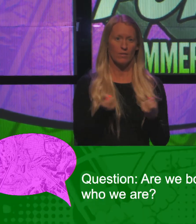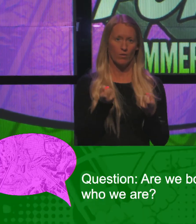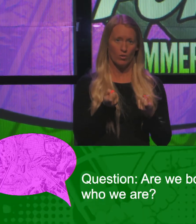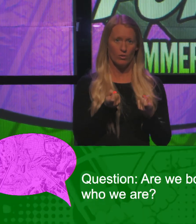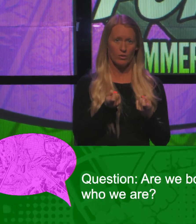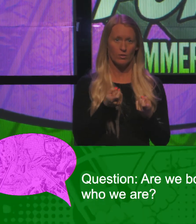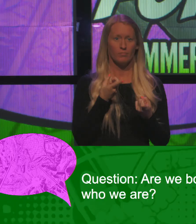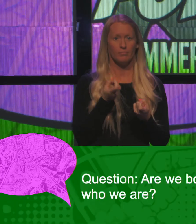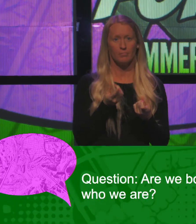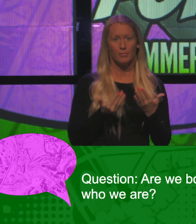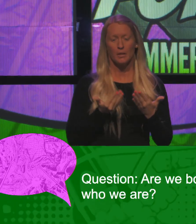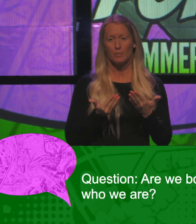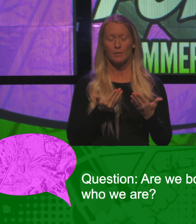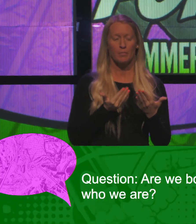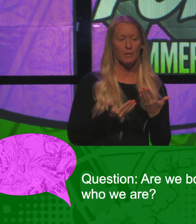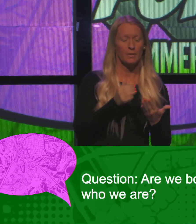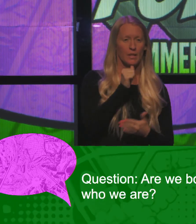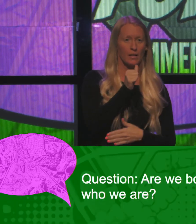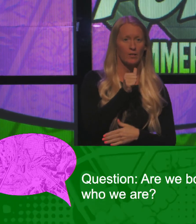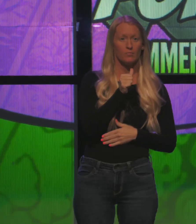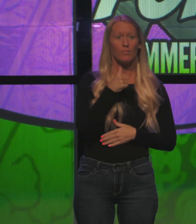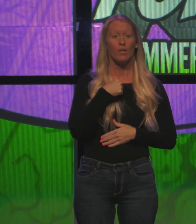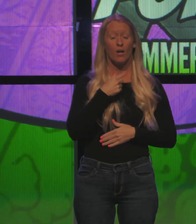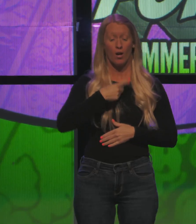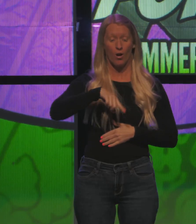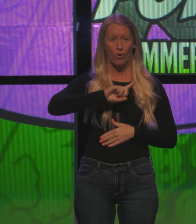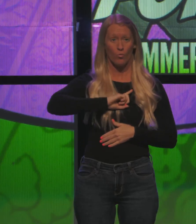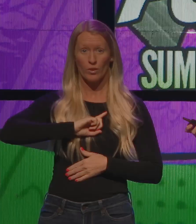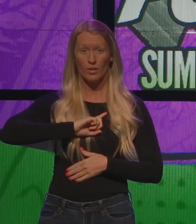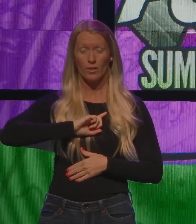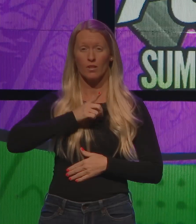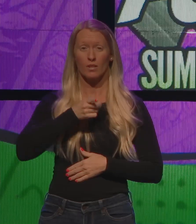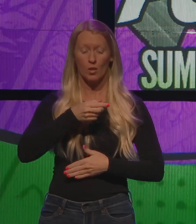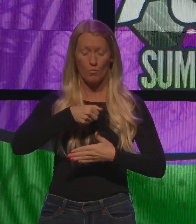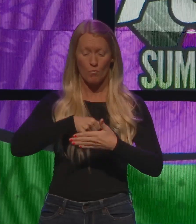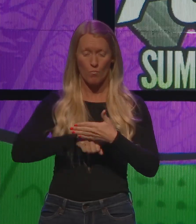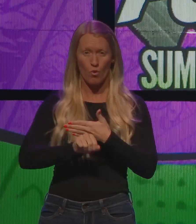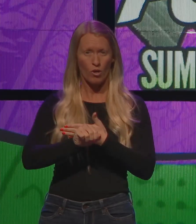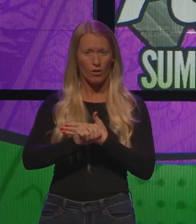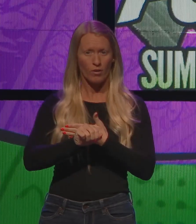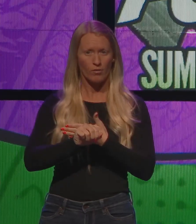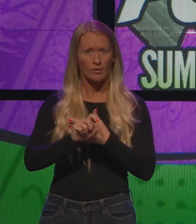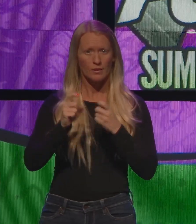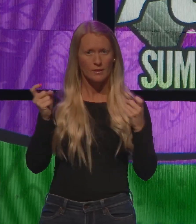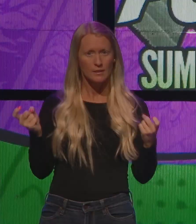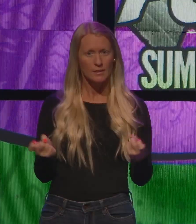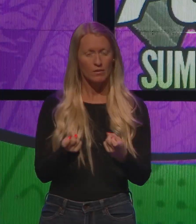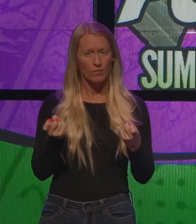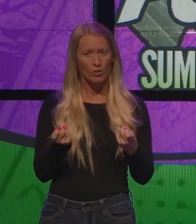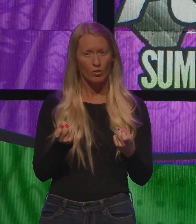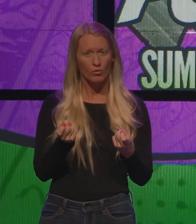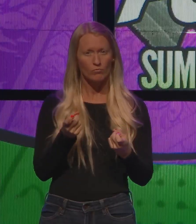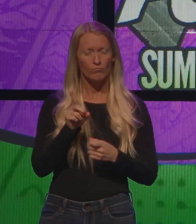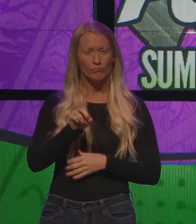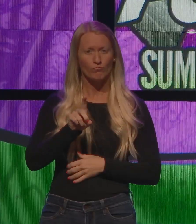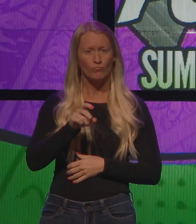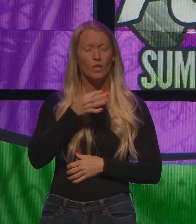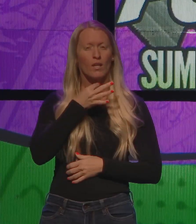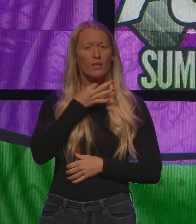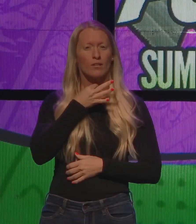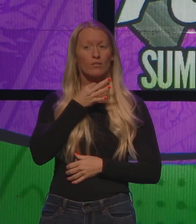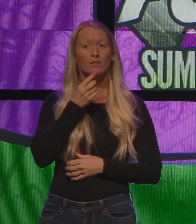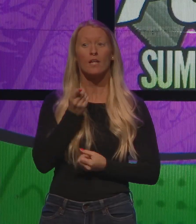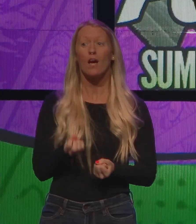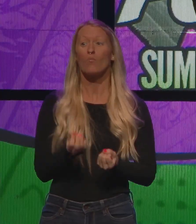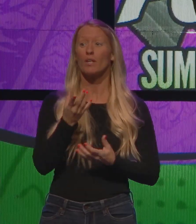is, are we born that way? Now, I'm curious, how many of you have been told you are a sinner? Raise